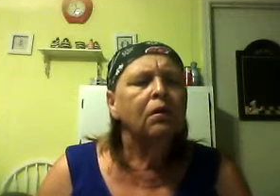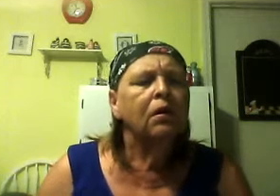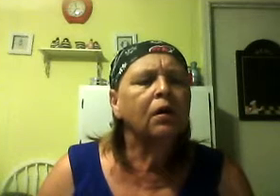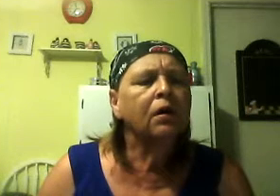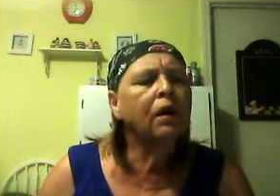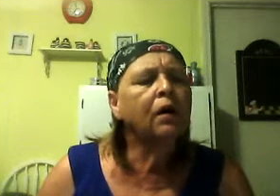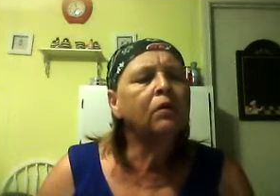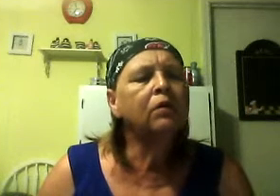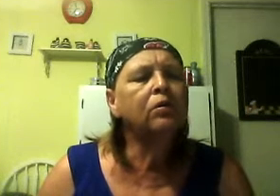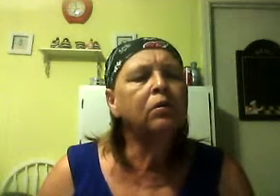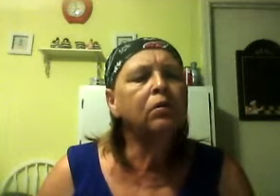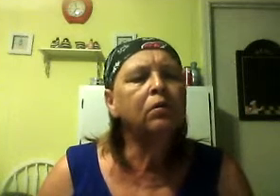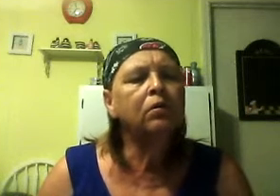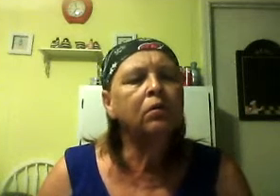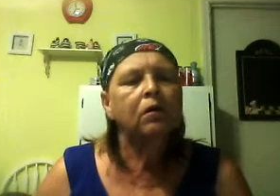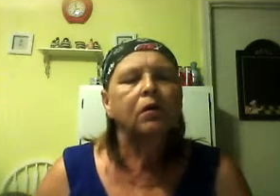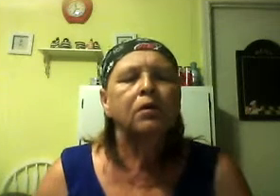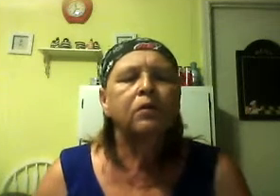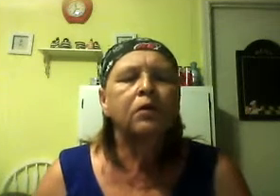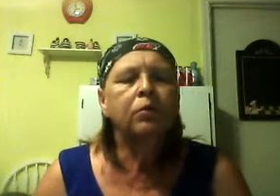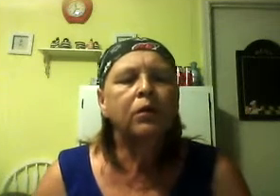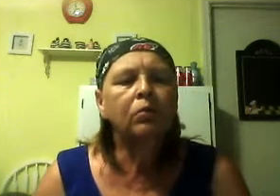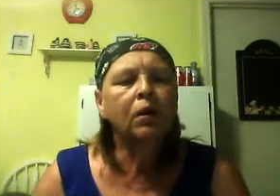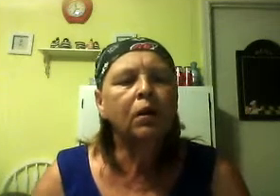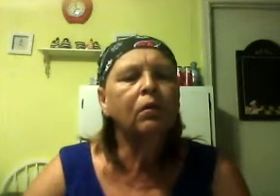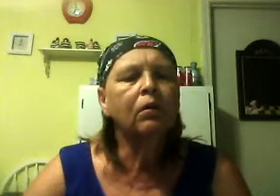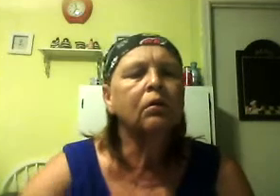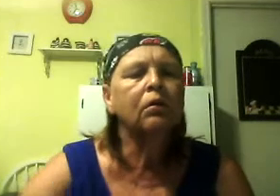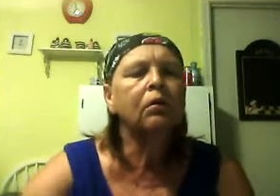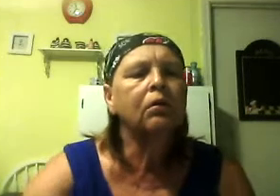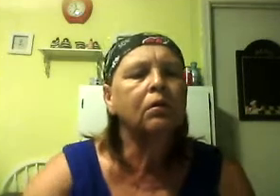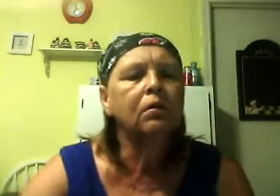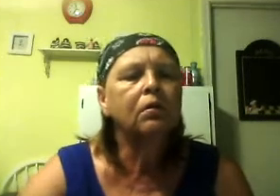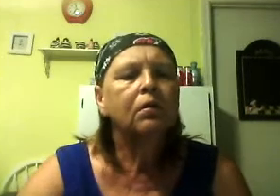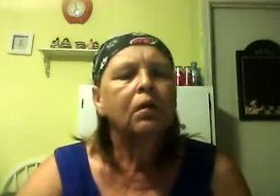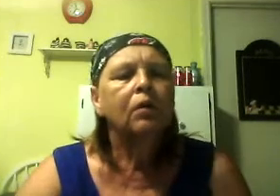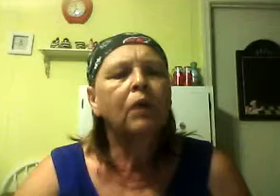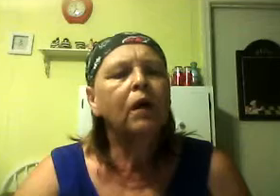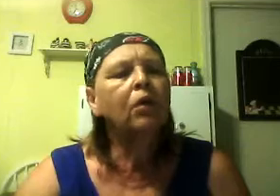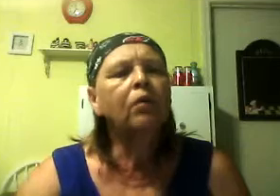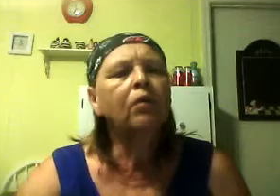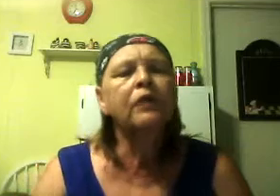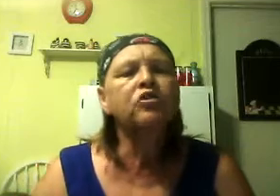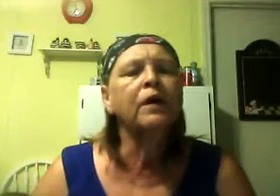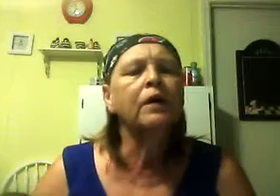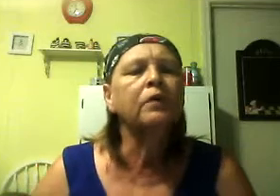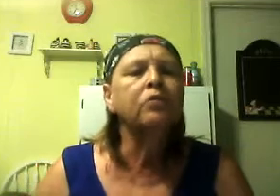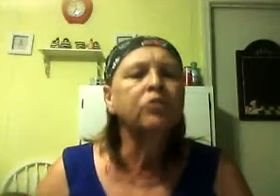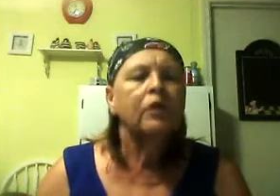Ooh, I got you deep in my heart. My love outshines